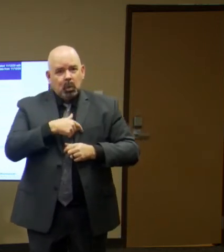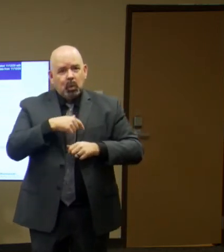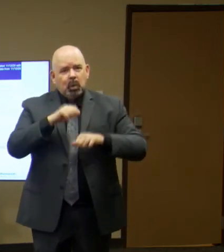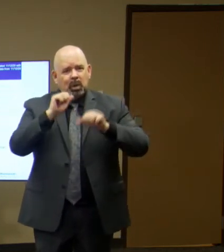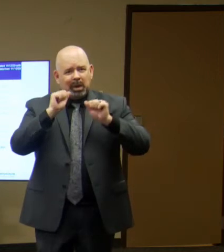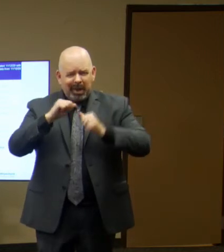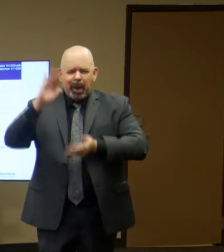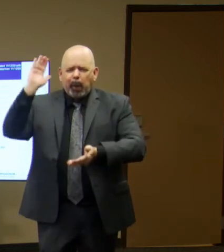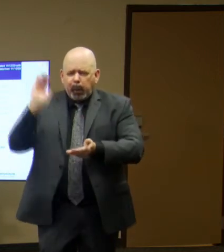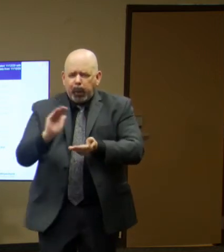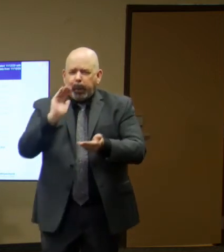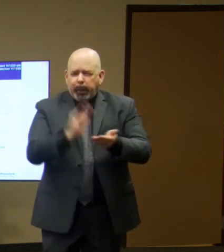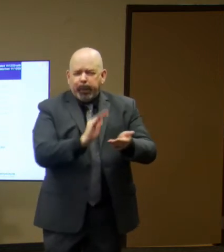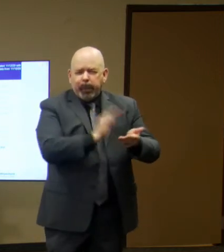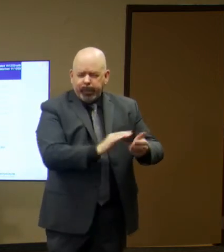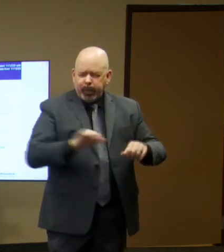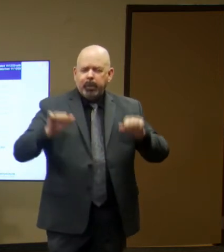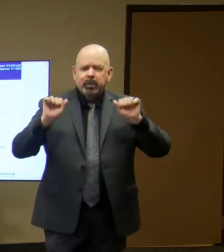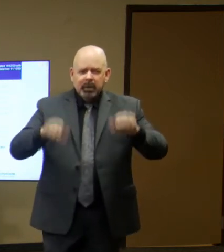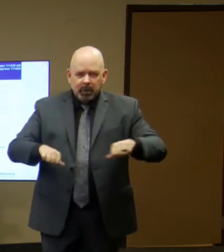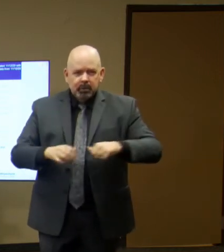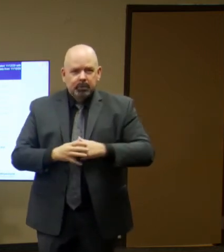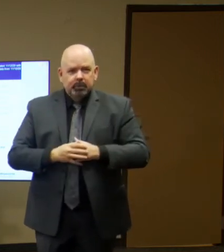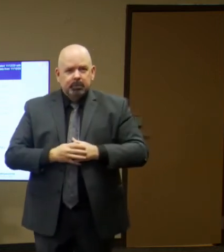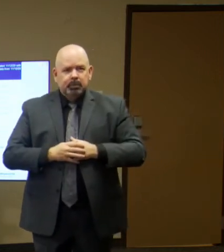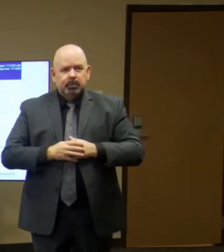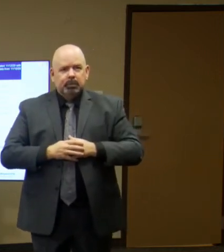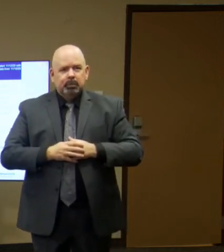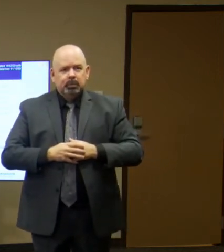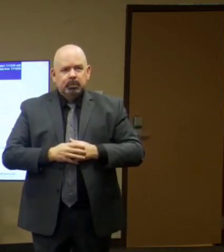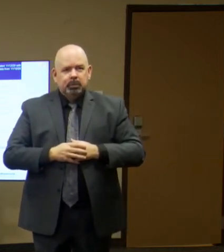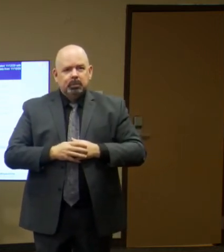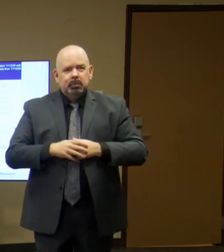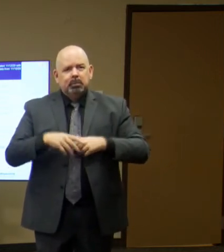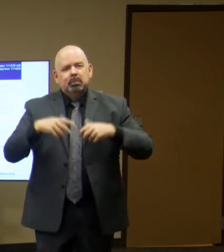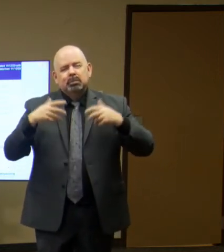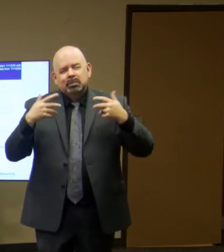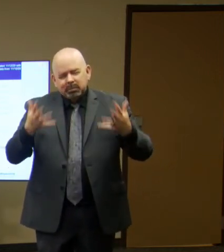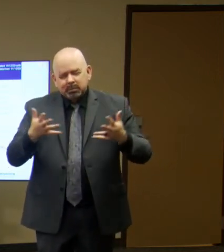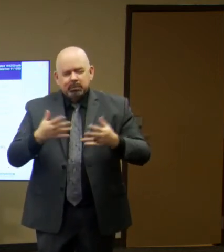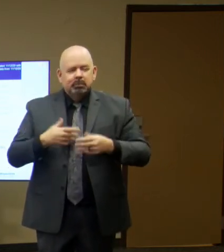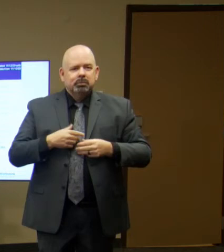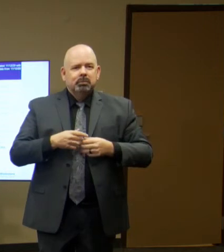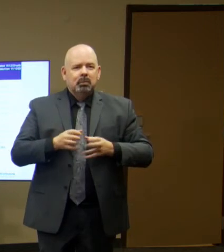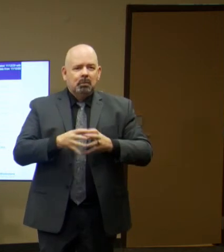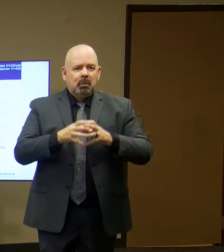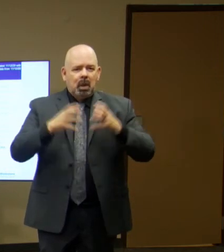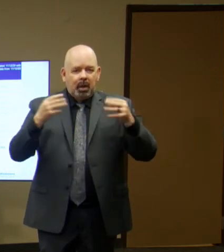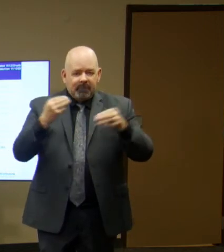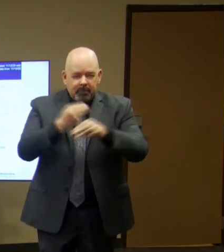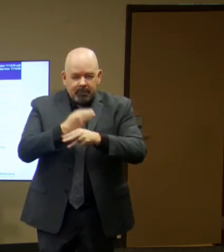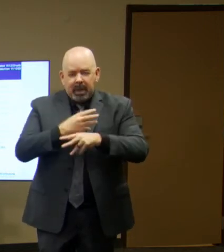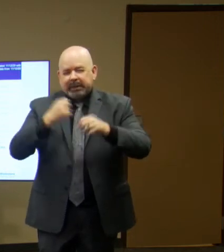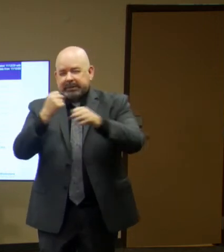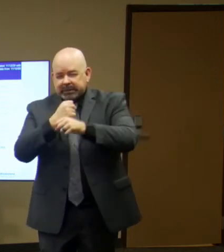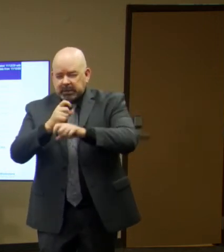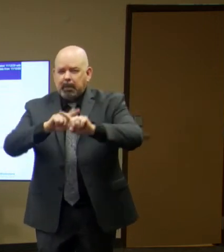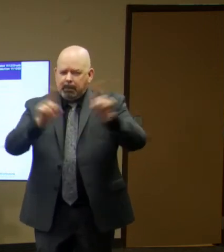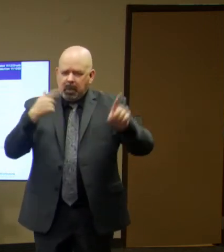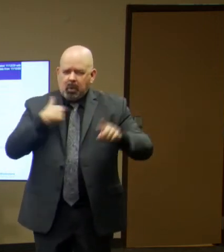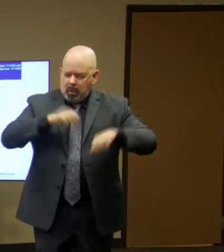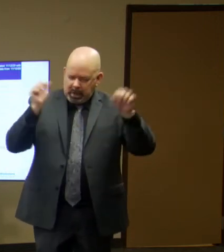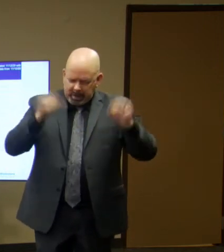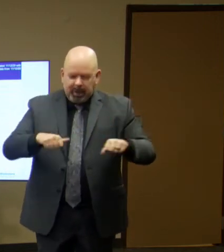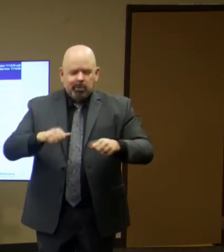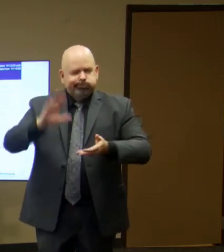be replaced by 73 cases, and so on, and you'll get those numbers back in control. But it takes all